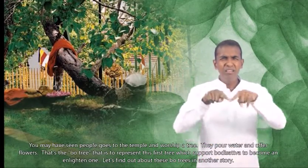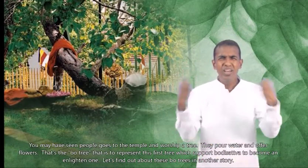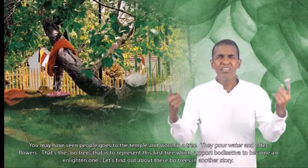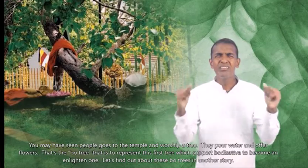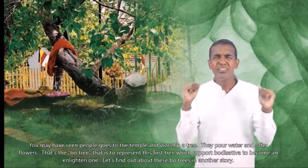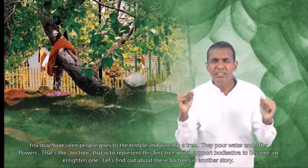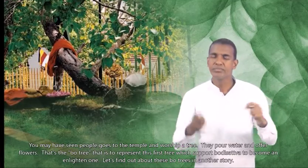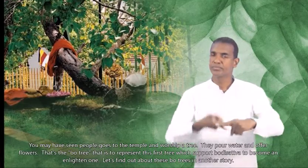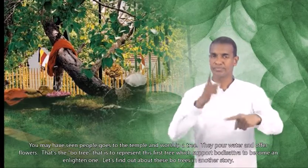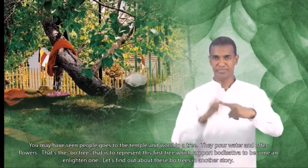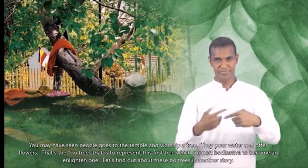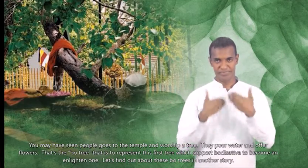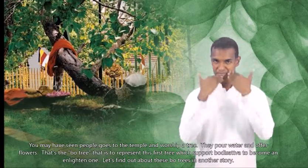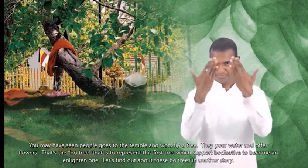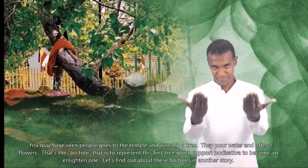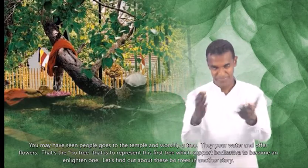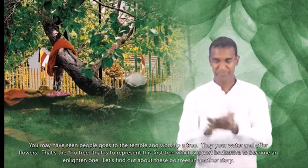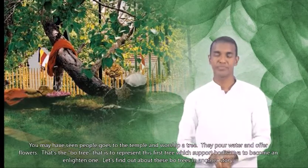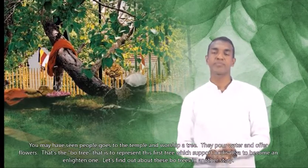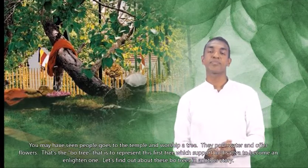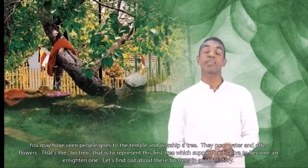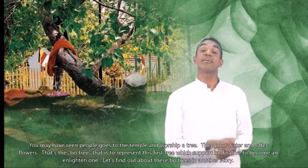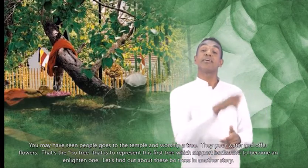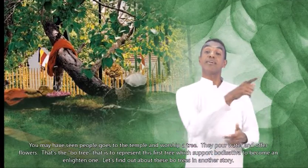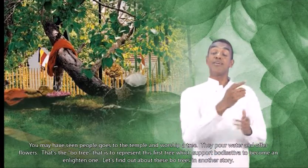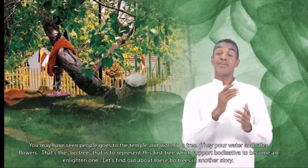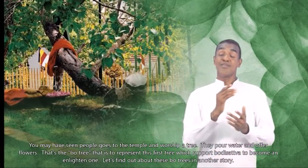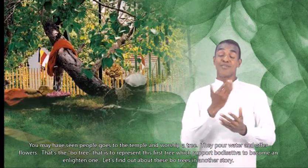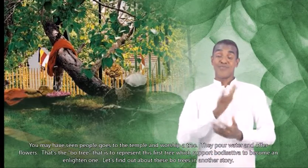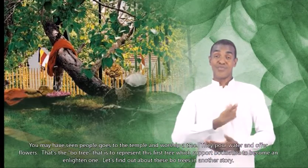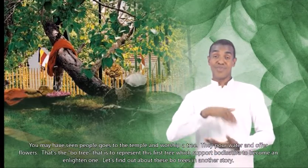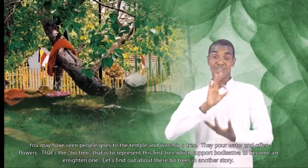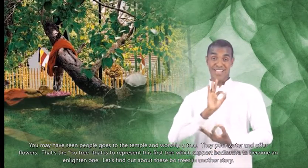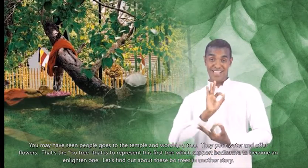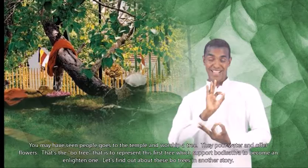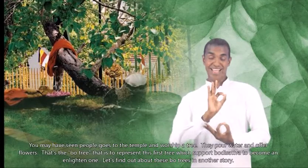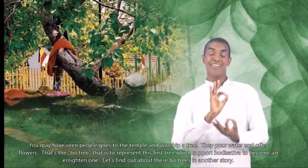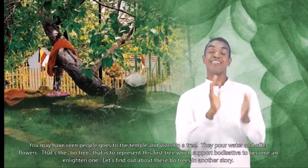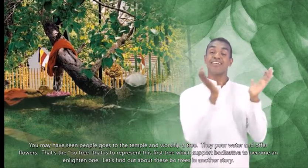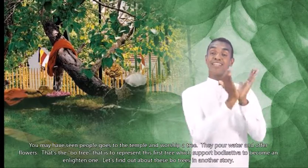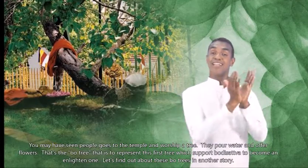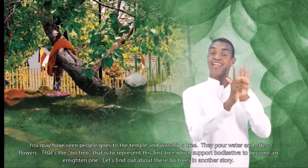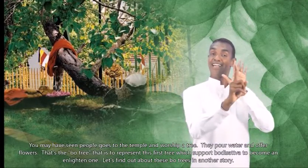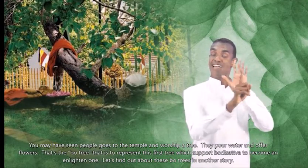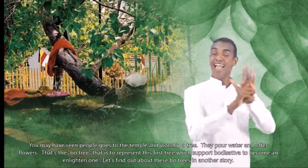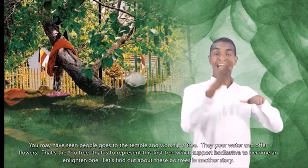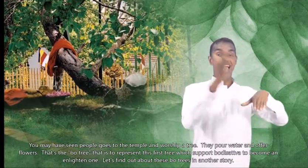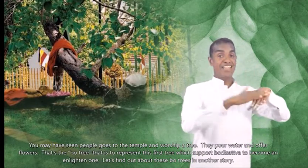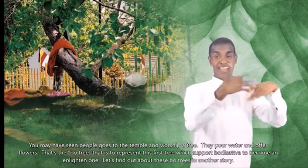flowers. That's the Bodhi. That is to represent this first tree which supports Bodhisattva to become